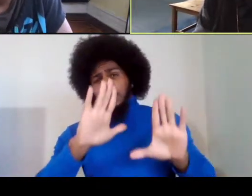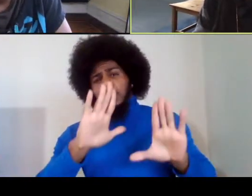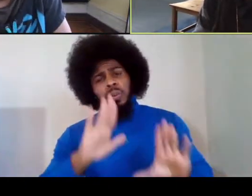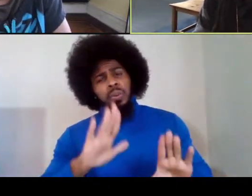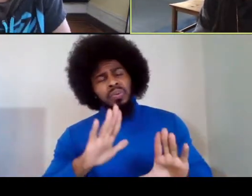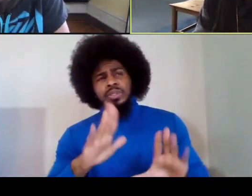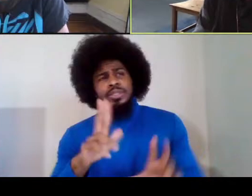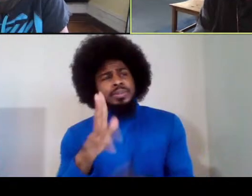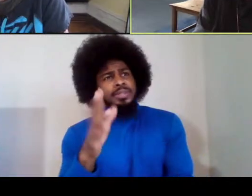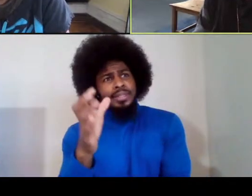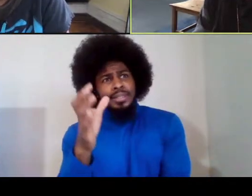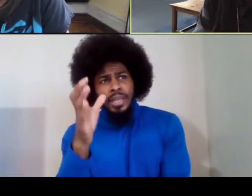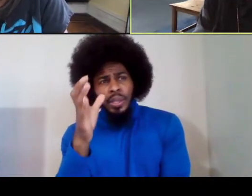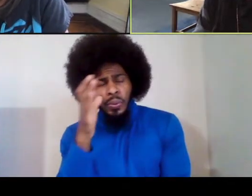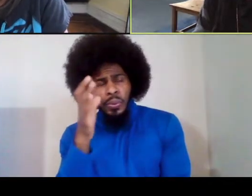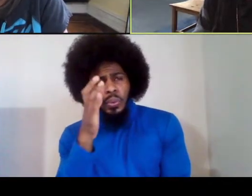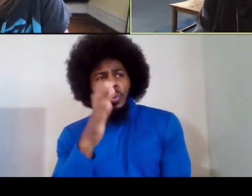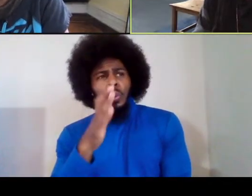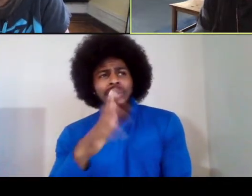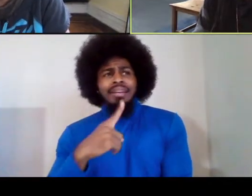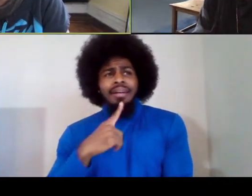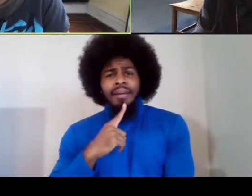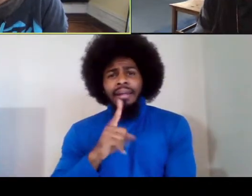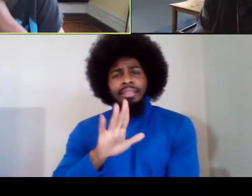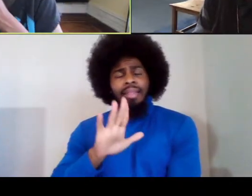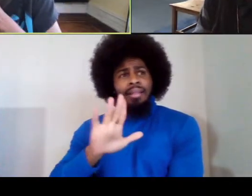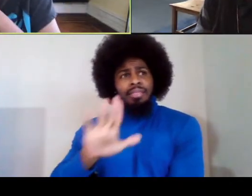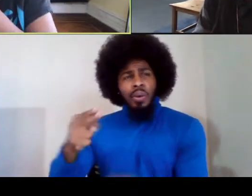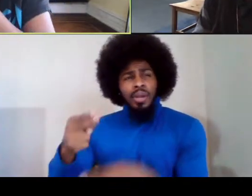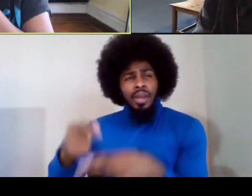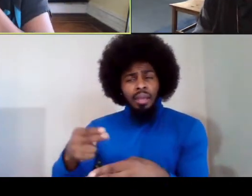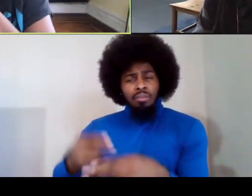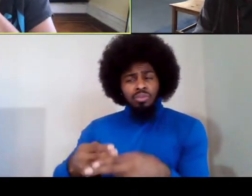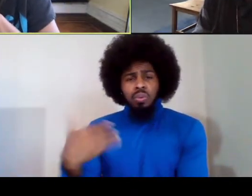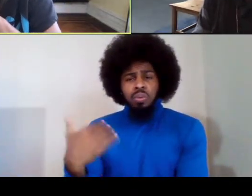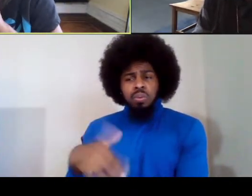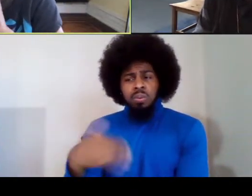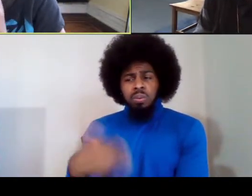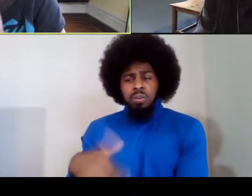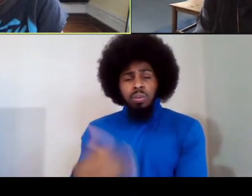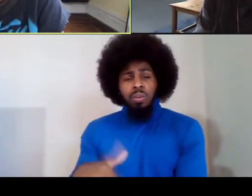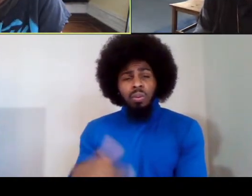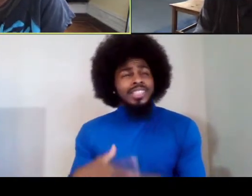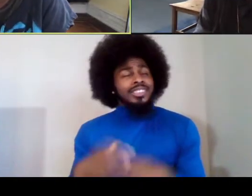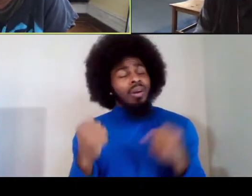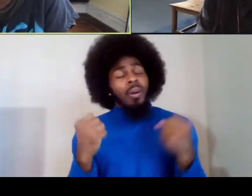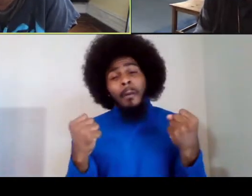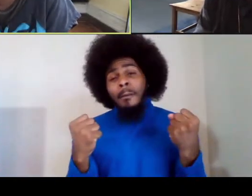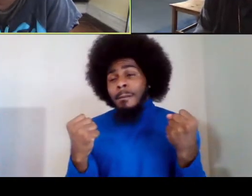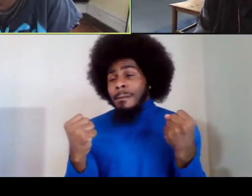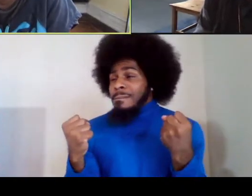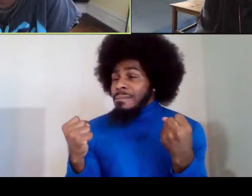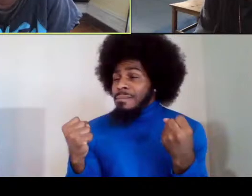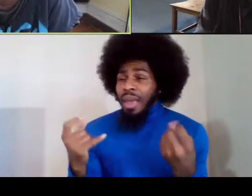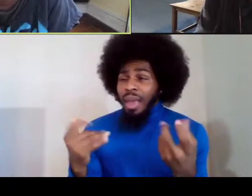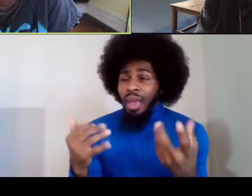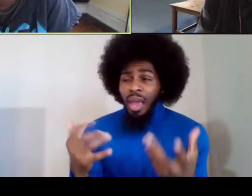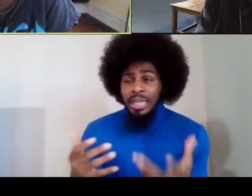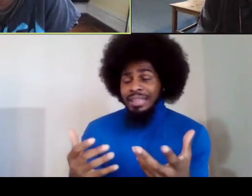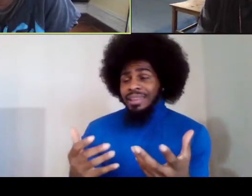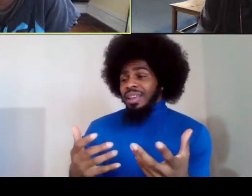you speaking their names. Yeah, you know, it's so many, you know, and they're all in there.